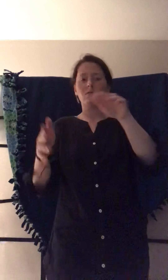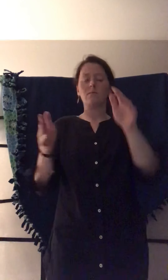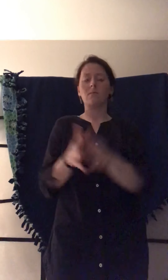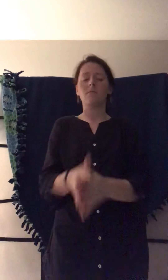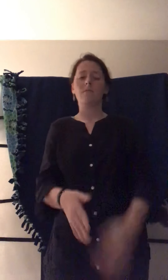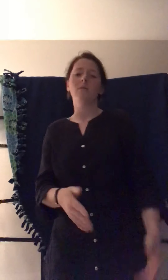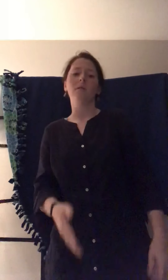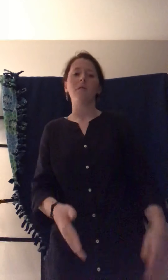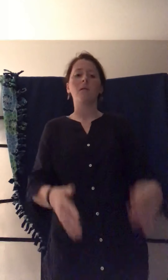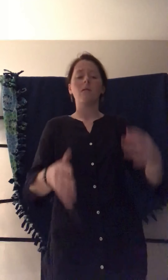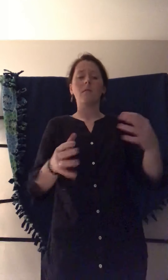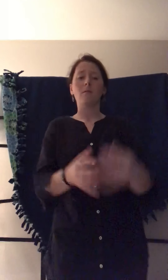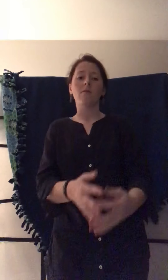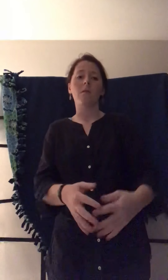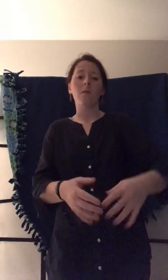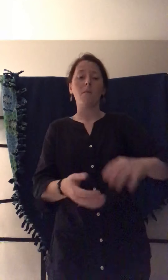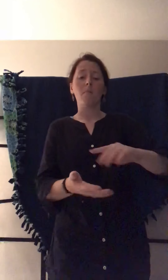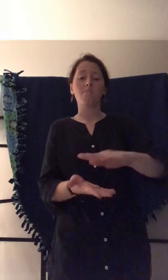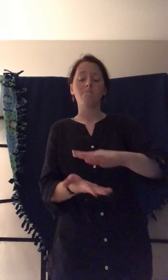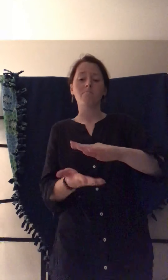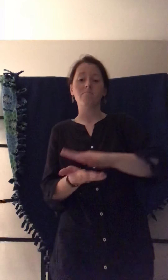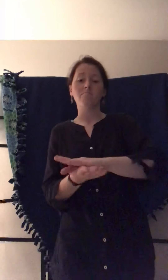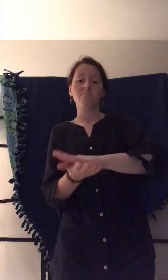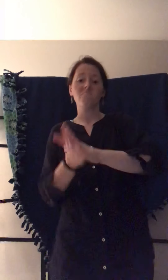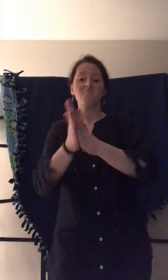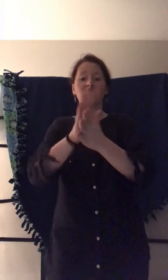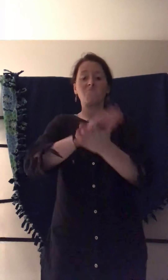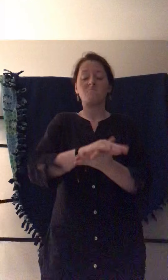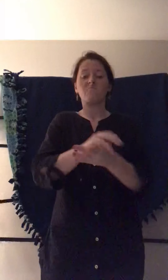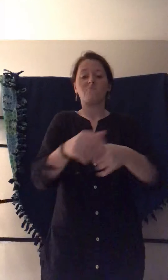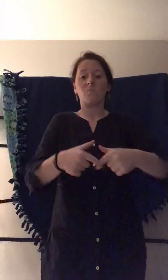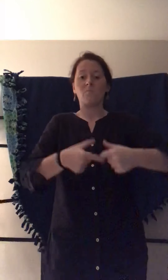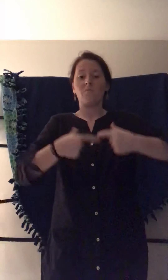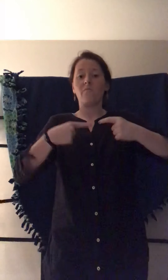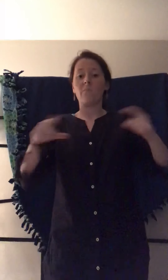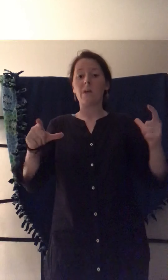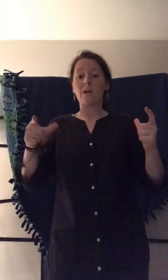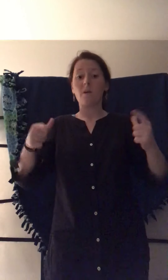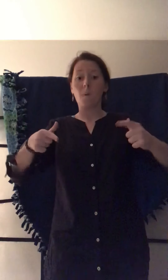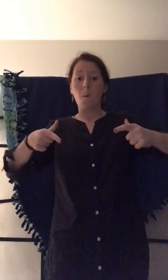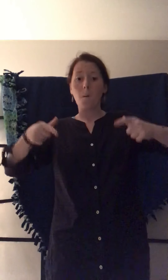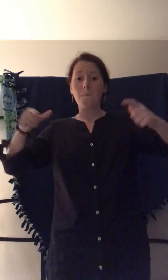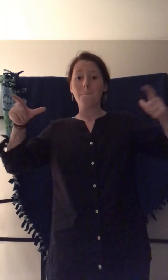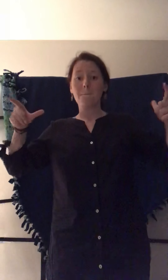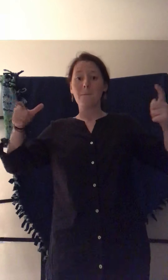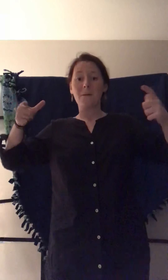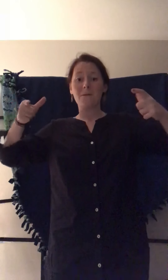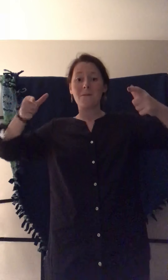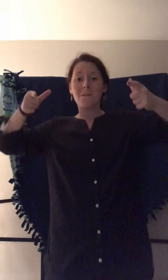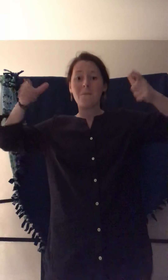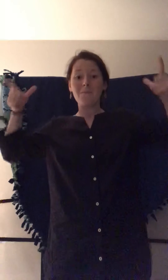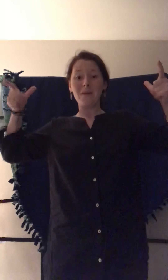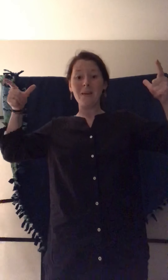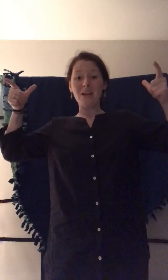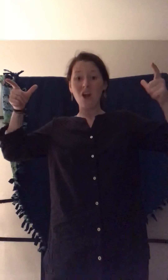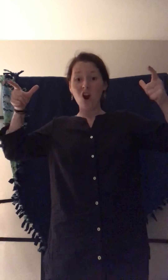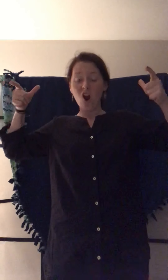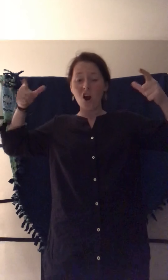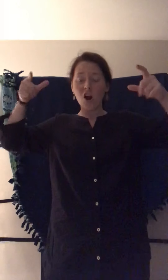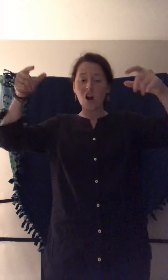bigger, until it becomes a hurricane, aka tropical cyclone, with sustained winds of 74 miles per hour or more,